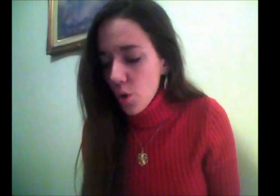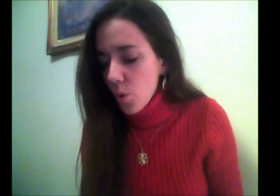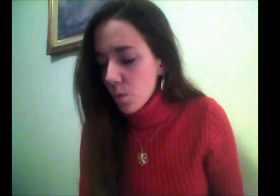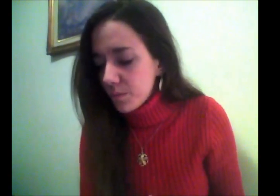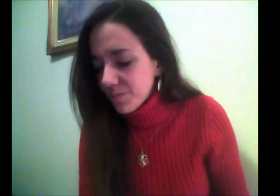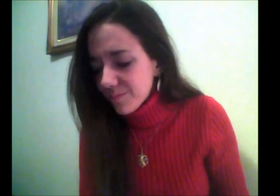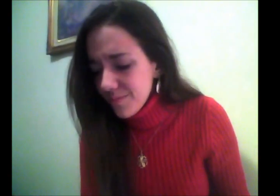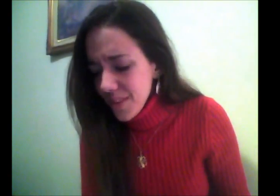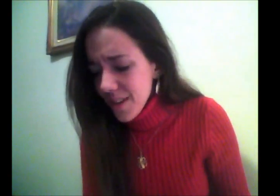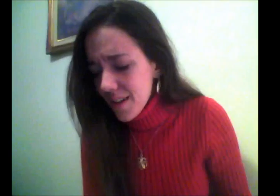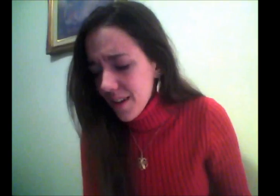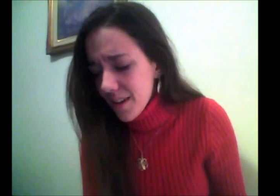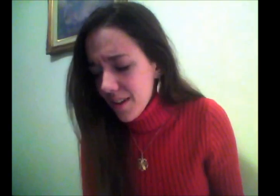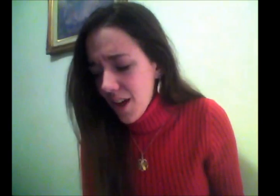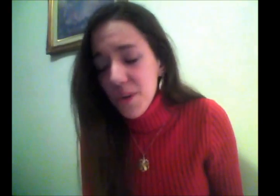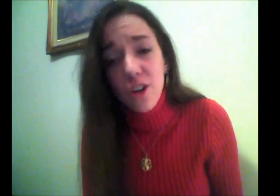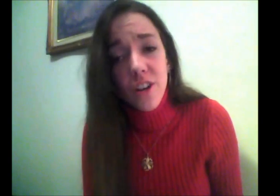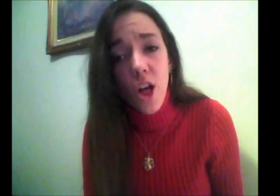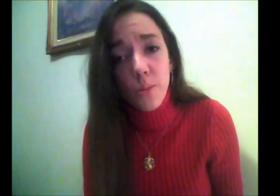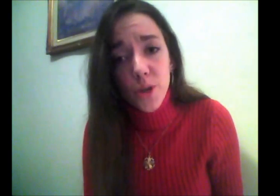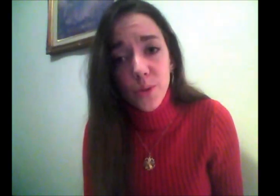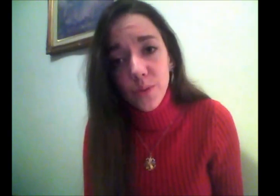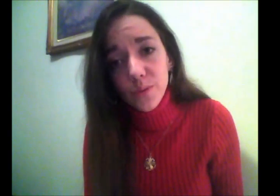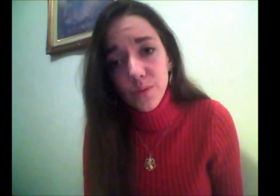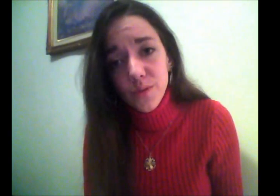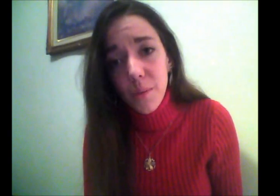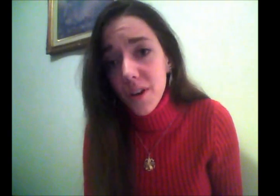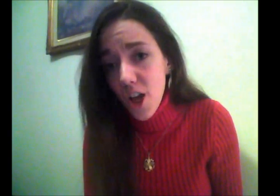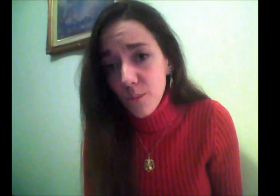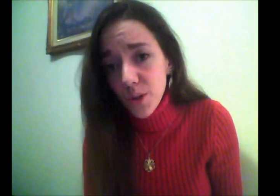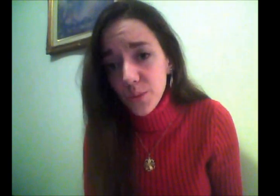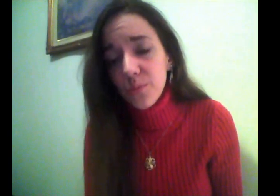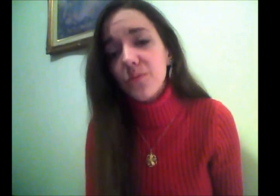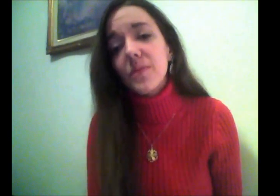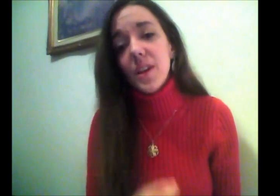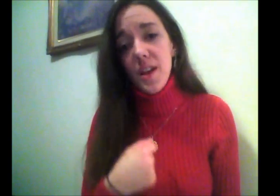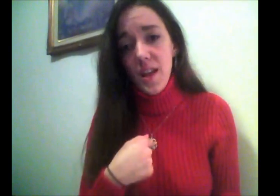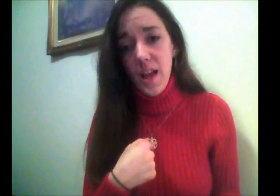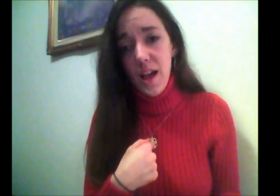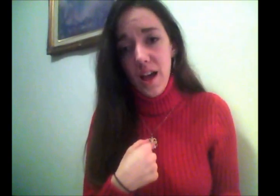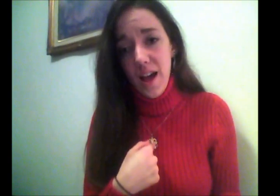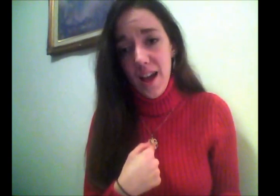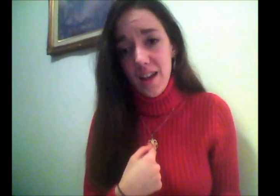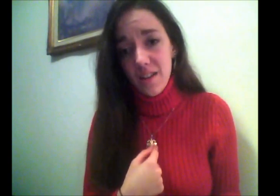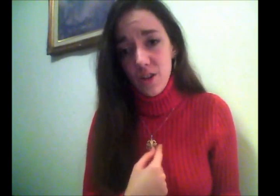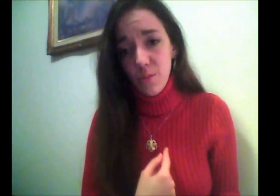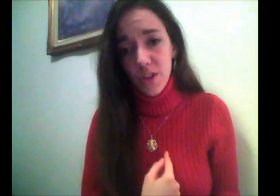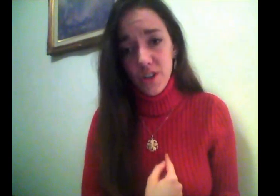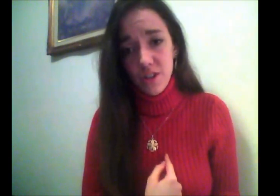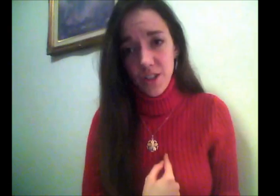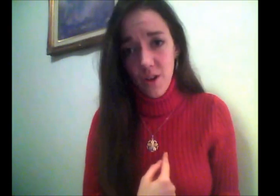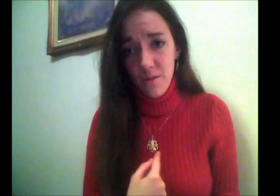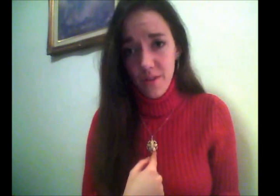So I'm here to help you. I'm going to help you. You point to yourself,